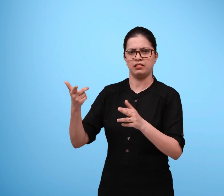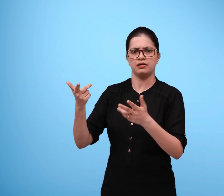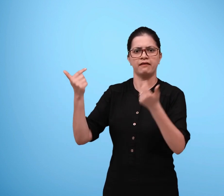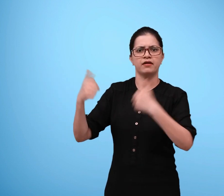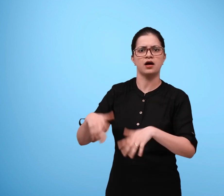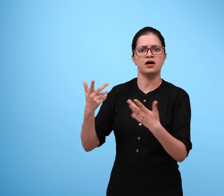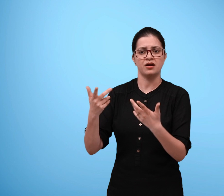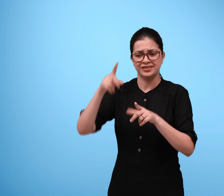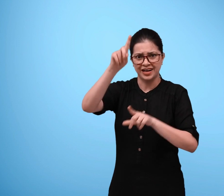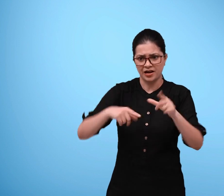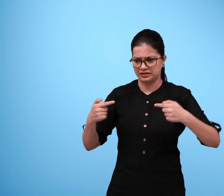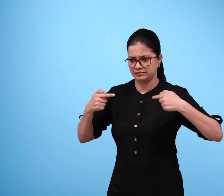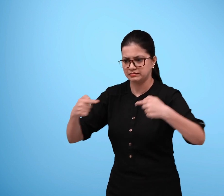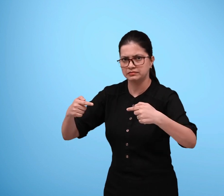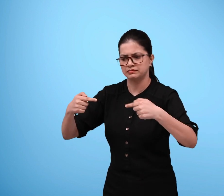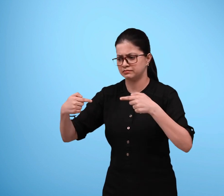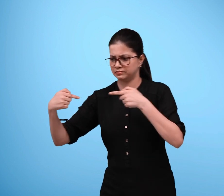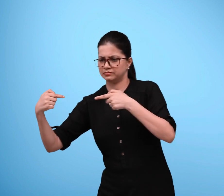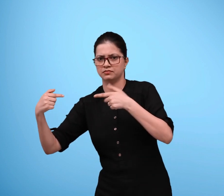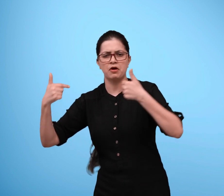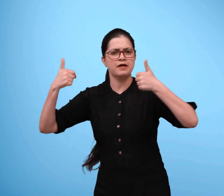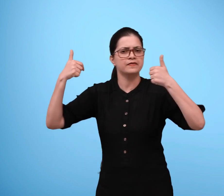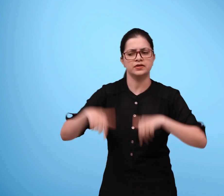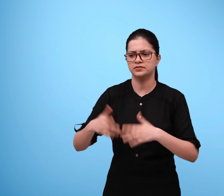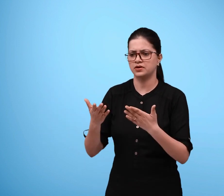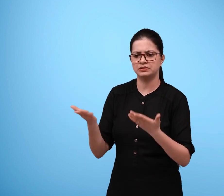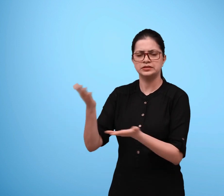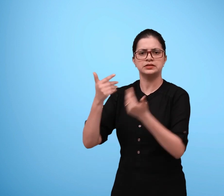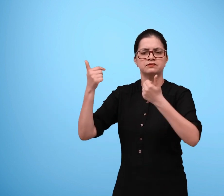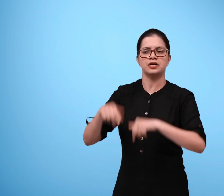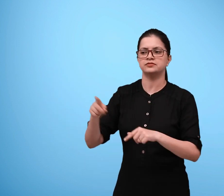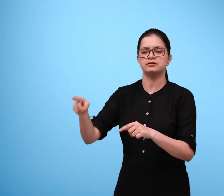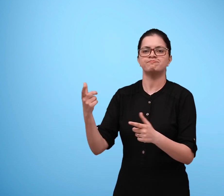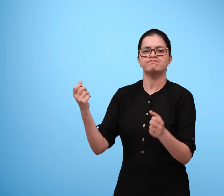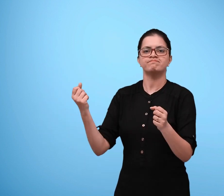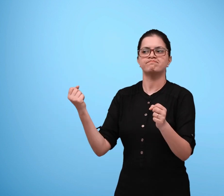You cannot measure the girth of a tree or the size of your chest